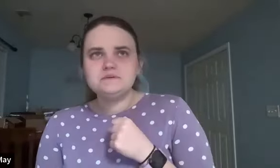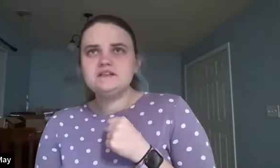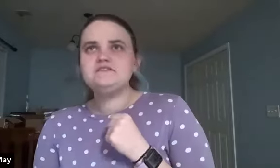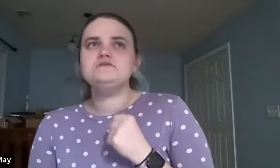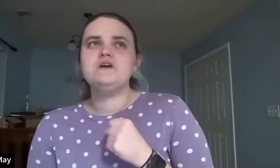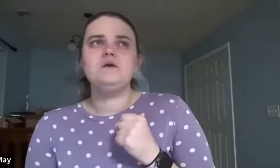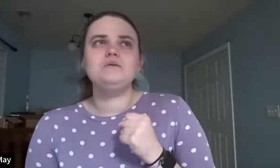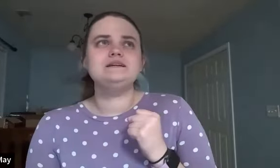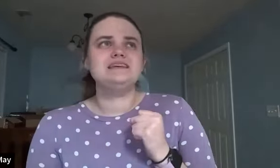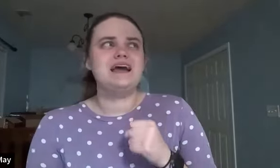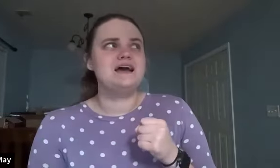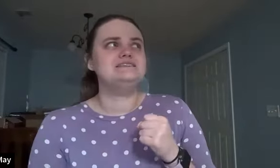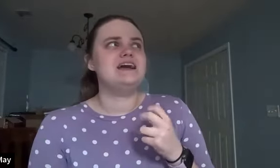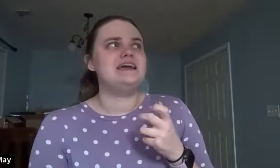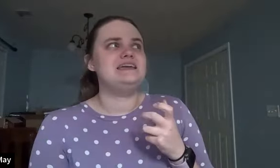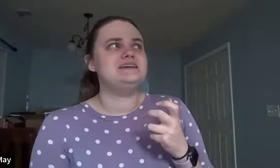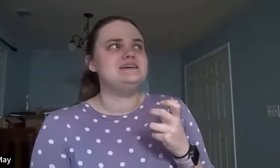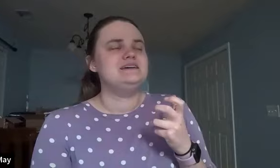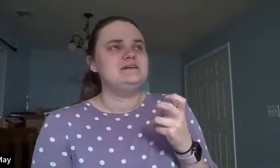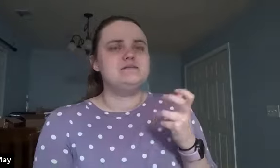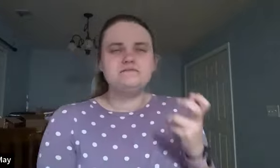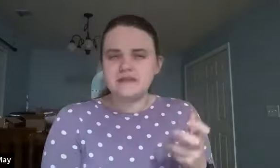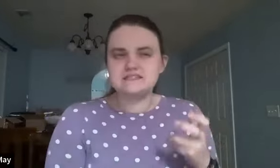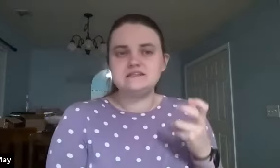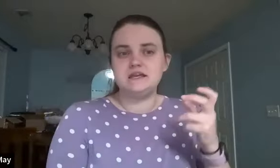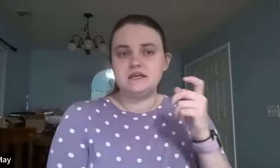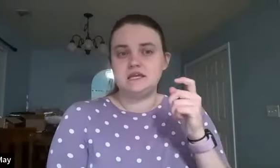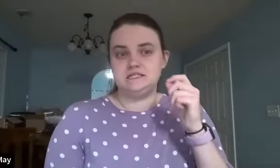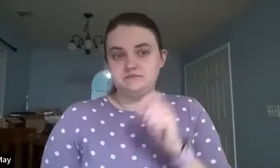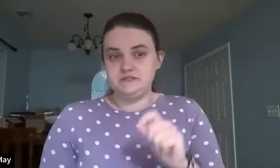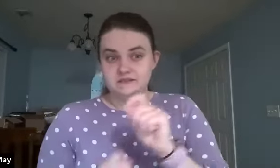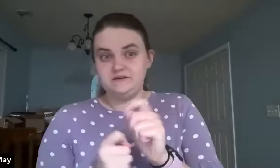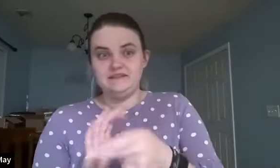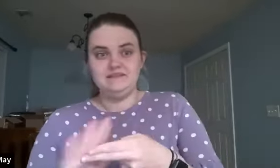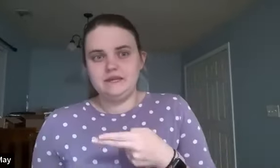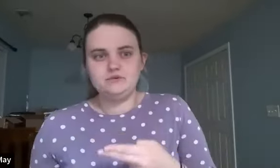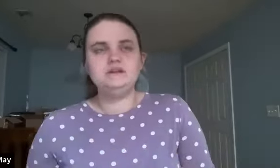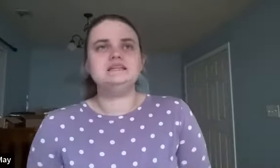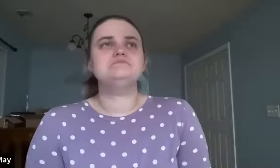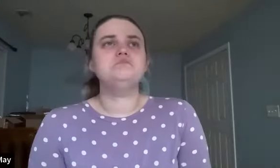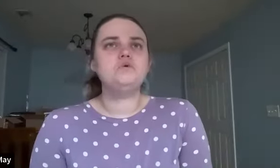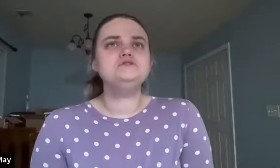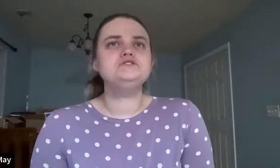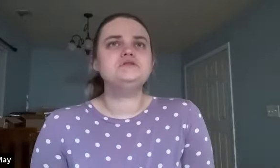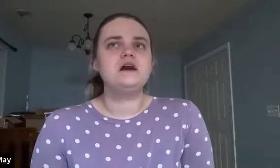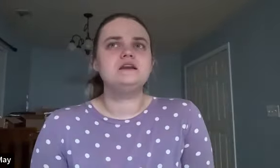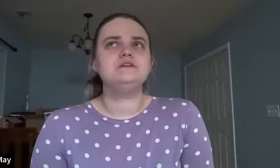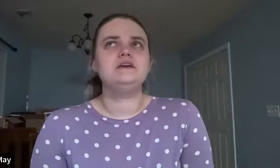Typically they're not always as like the fancy, like is specifically labeled. It's more so kind of like